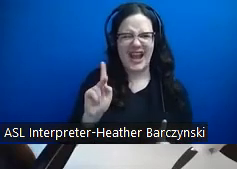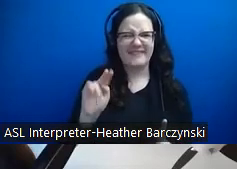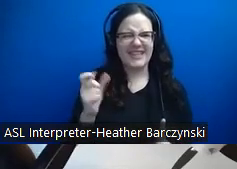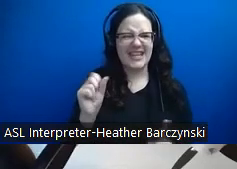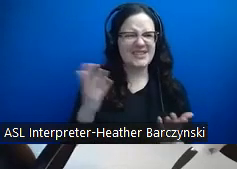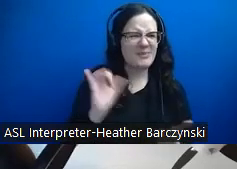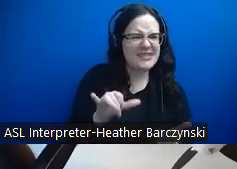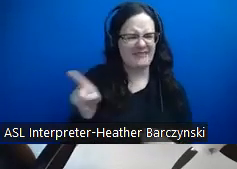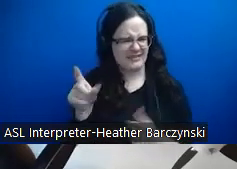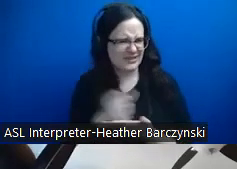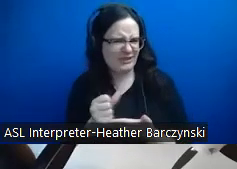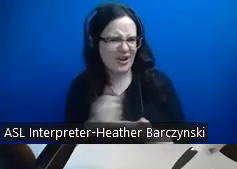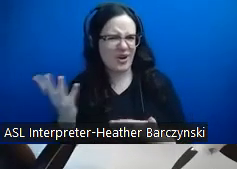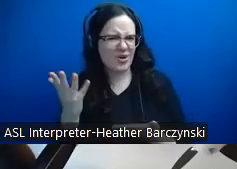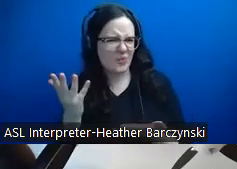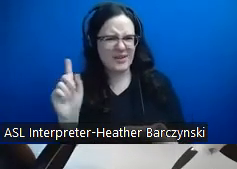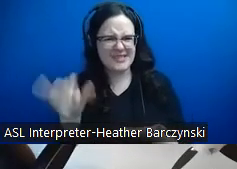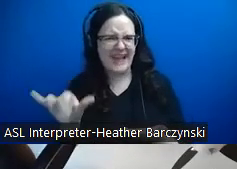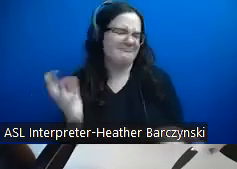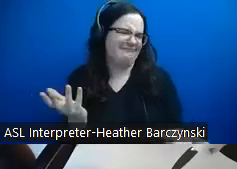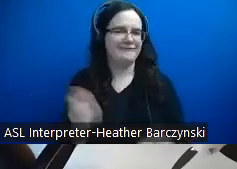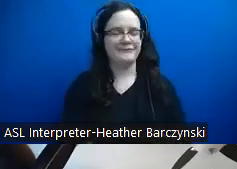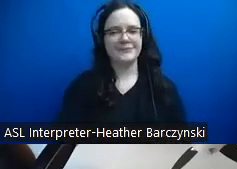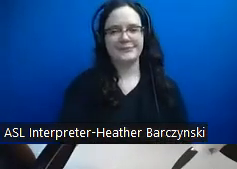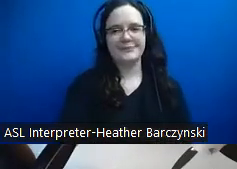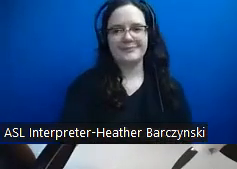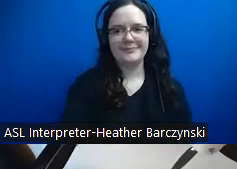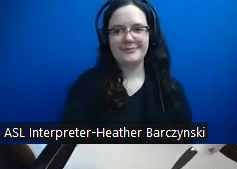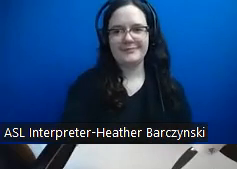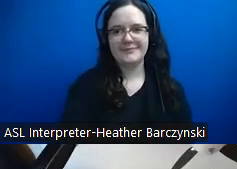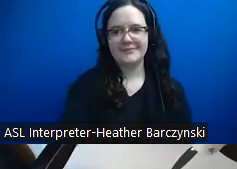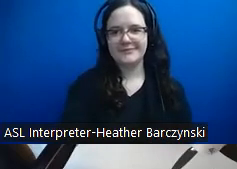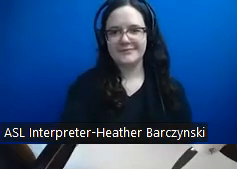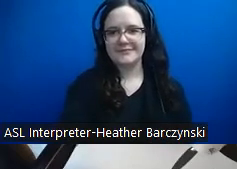credit cards, stuff like that. Thank you. Steve,